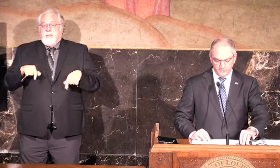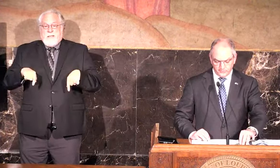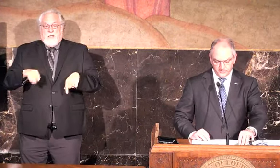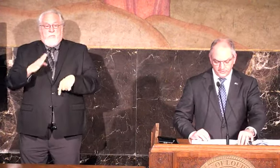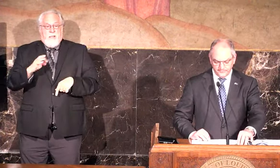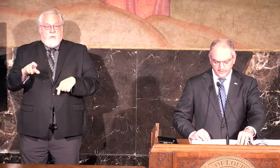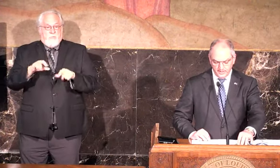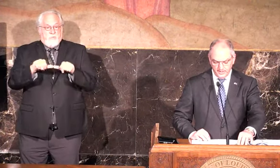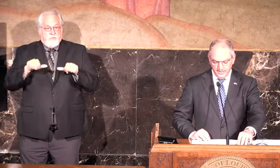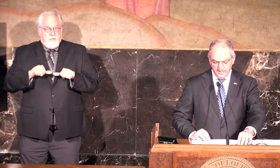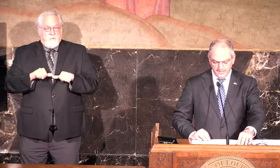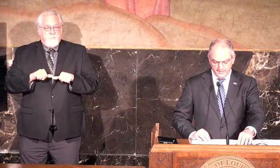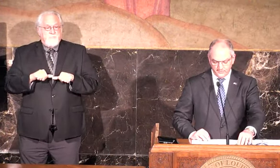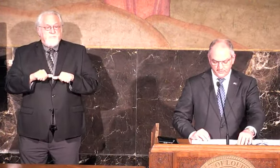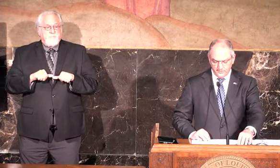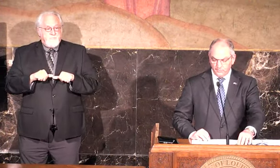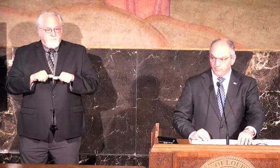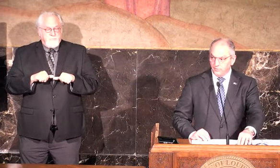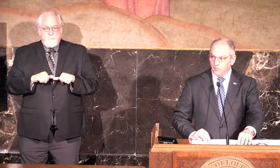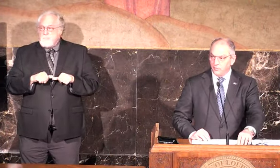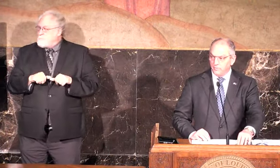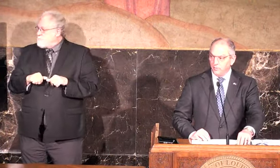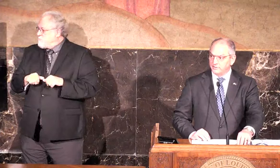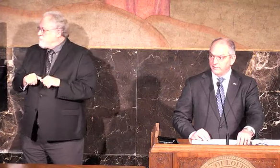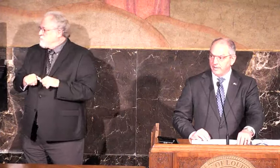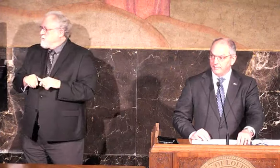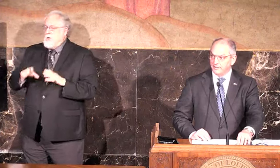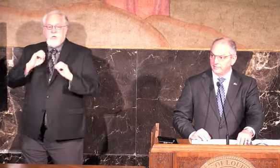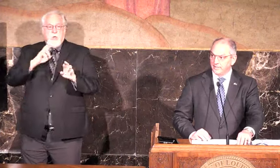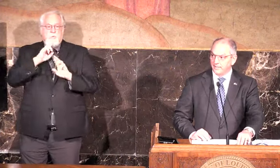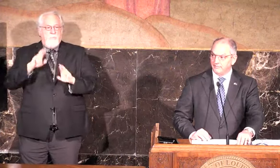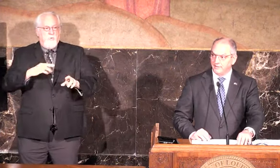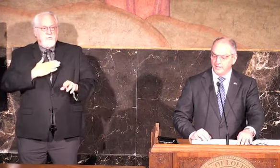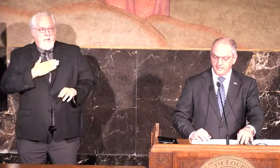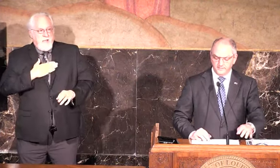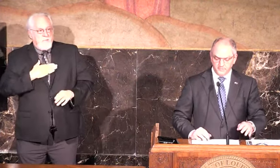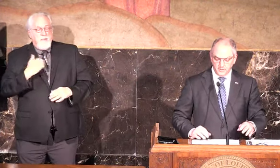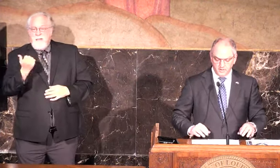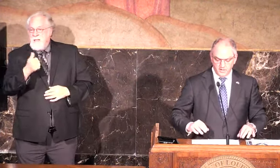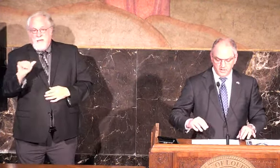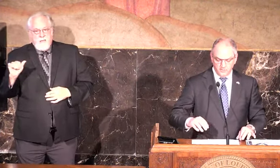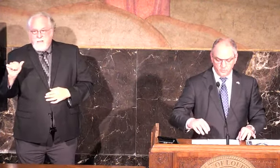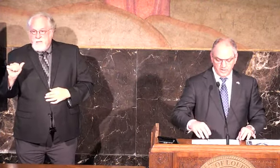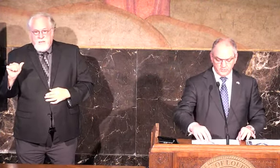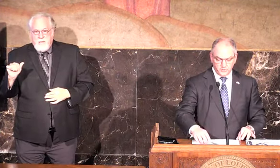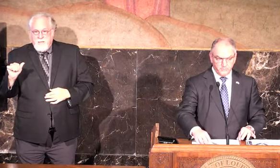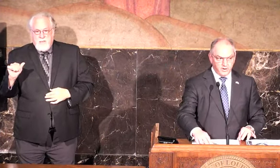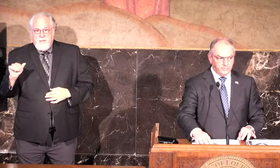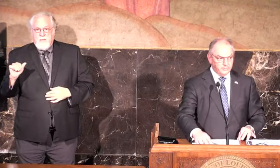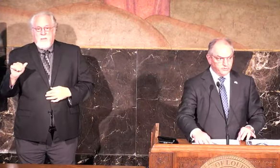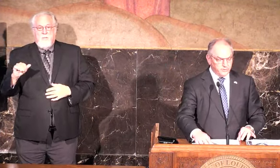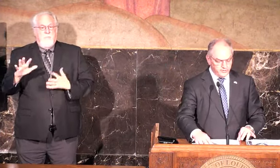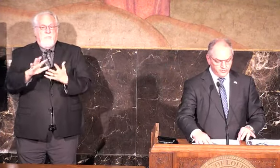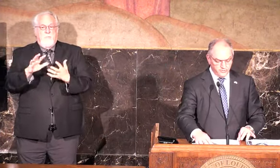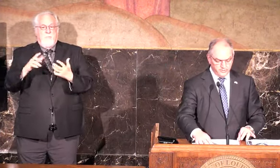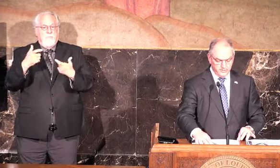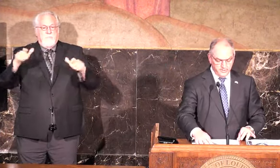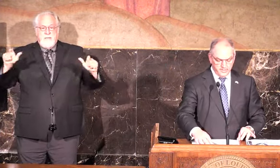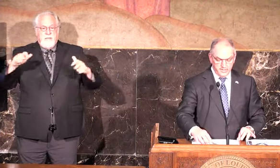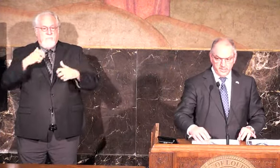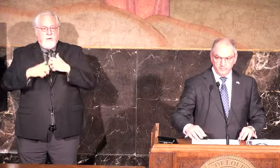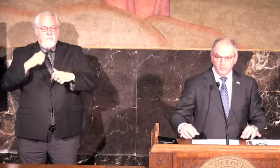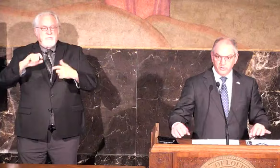Baton Rouge region. There are no reports, I'm happy to say, of any widespread problems or